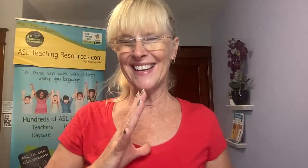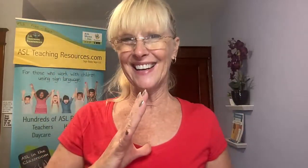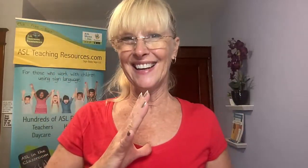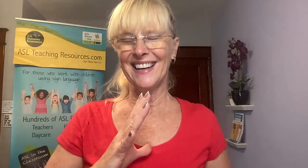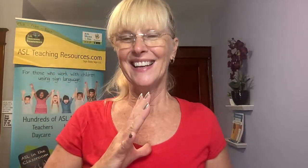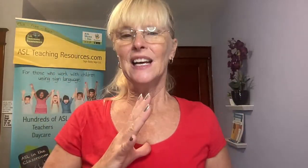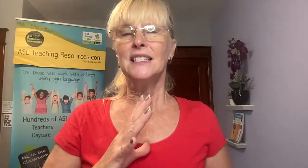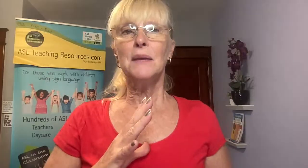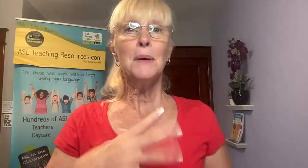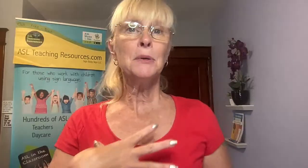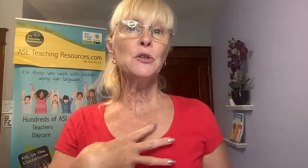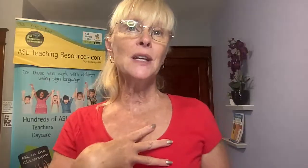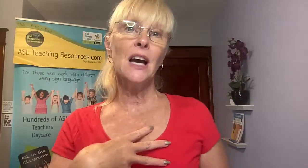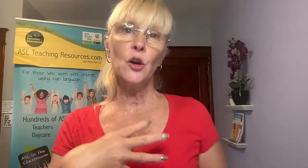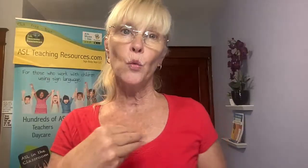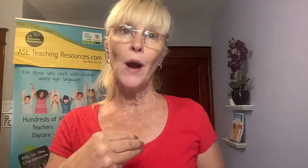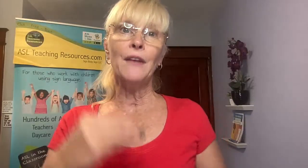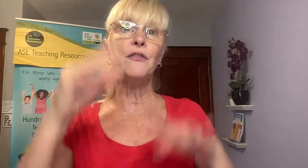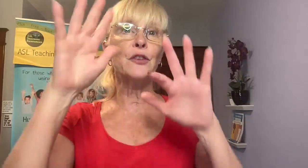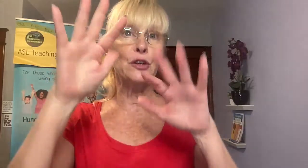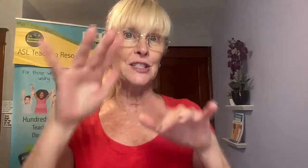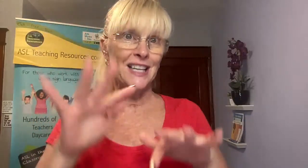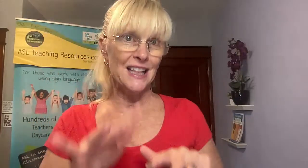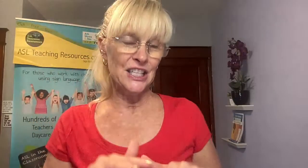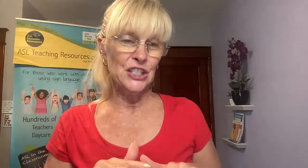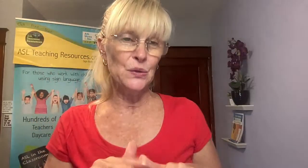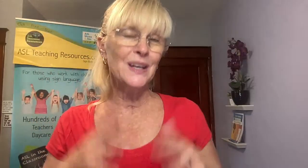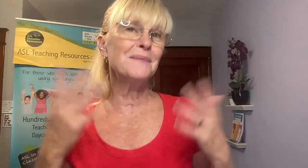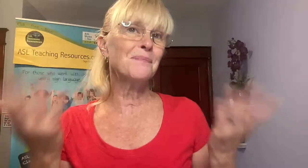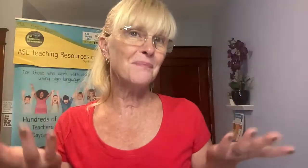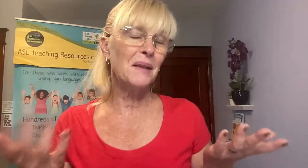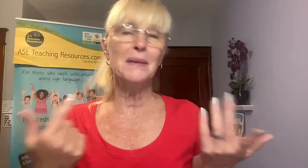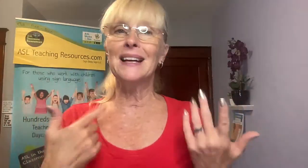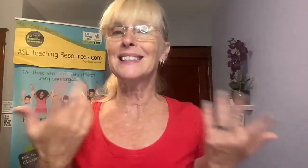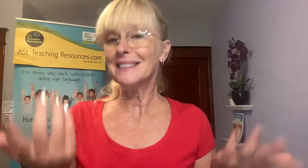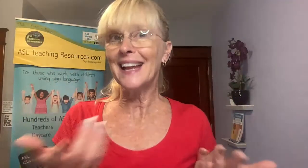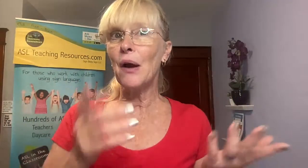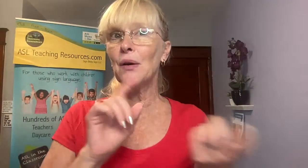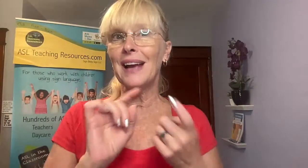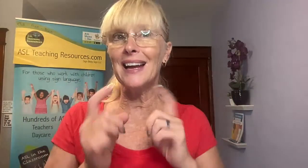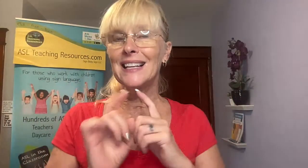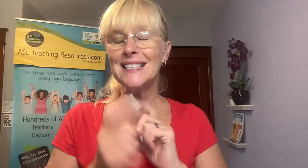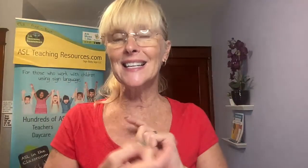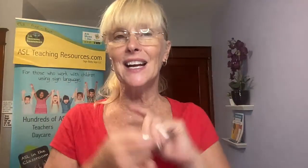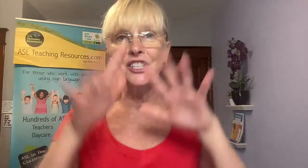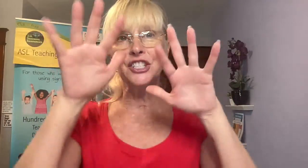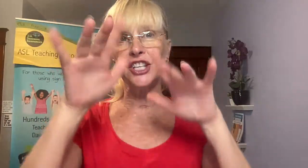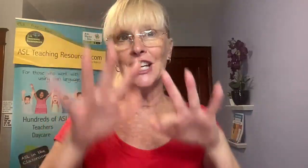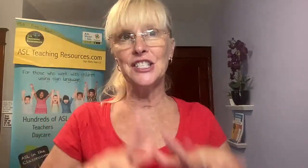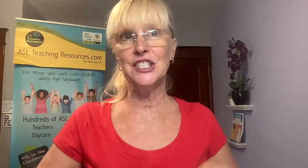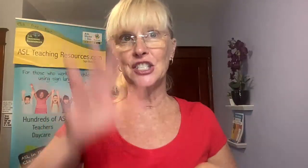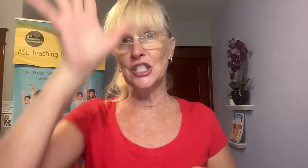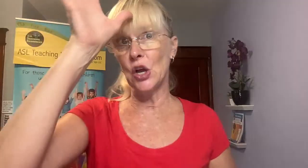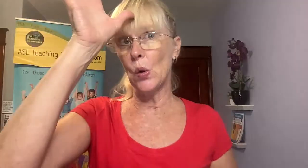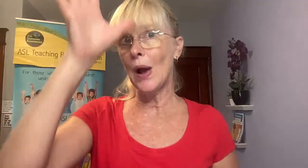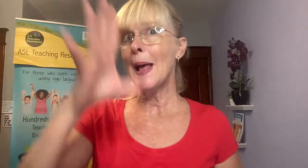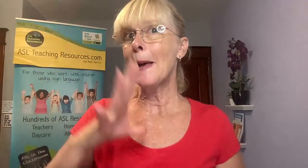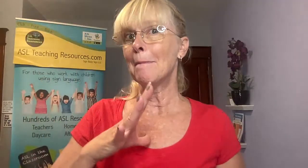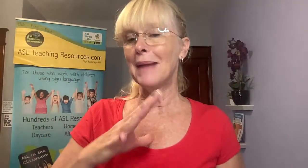man. Some people do the color white first and then do it, but now kind of the sign just changes to snow